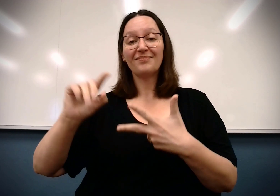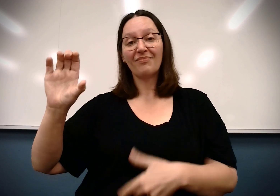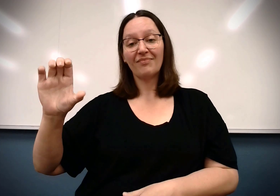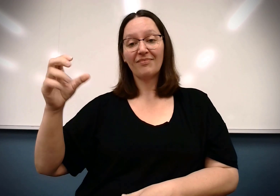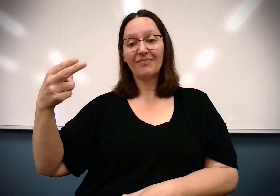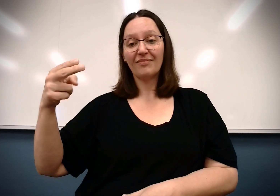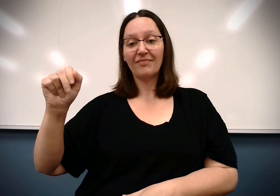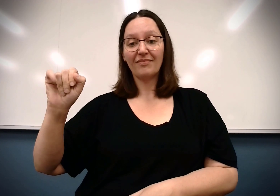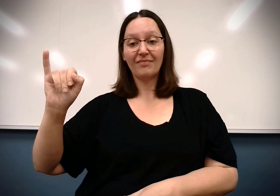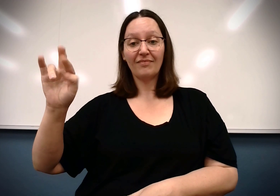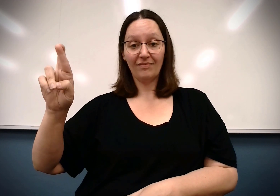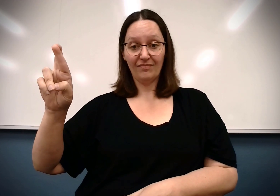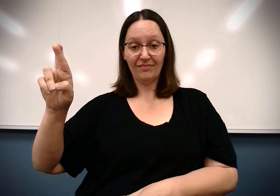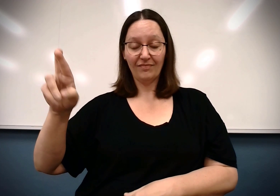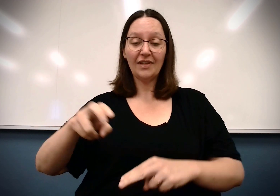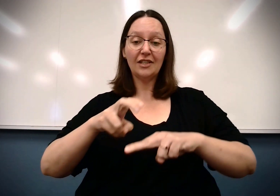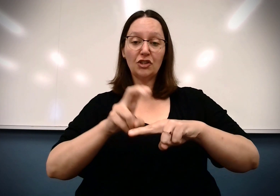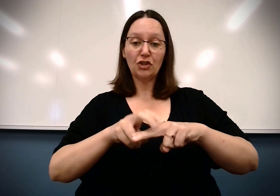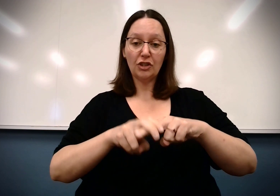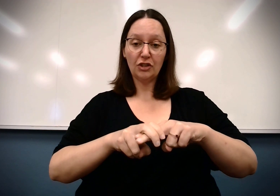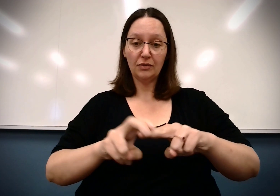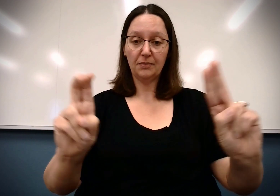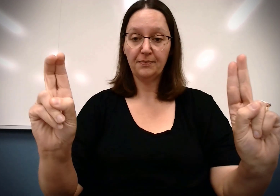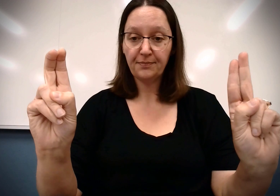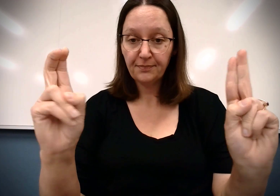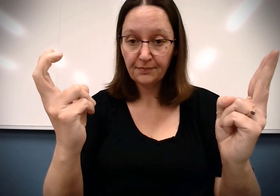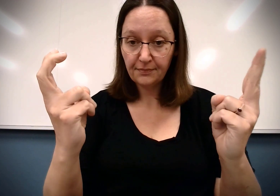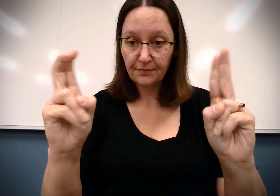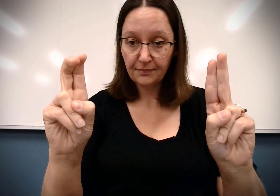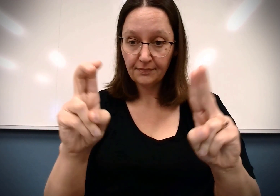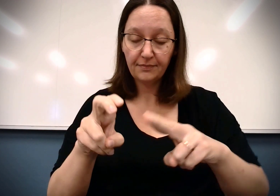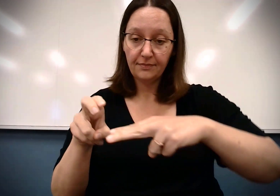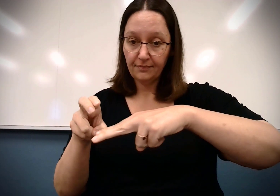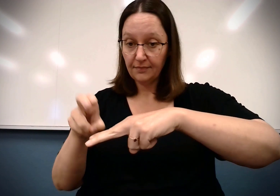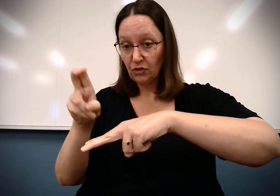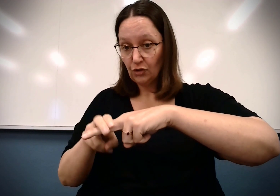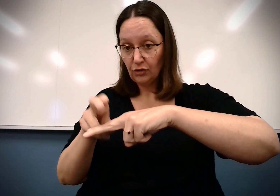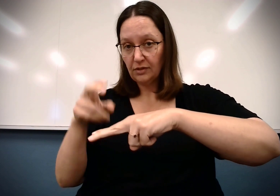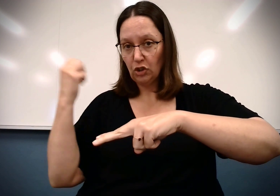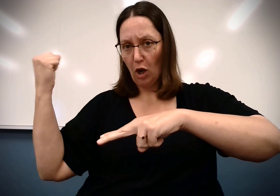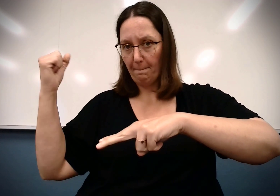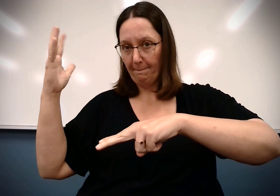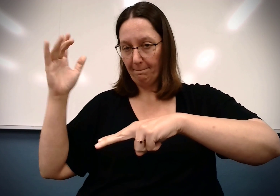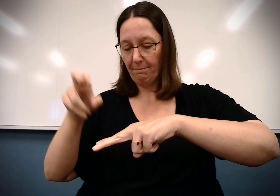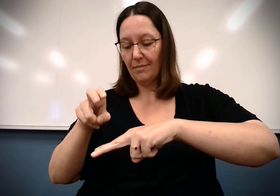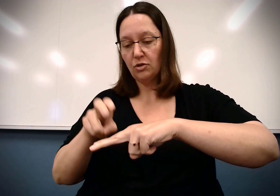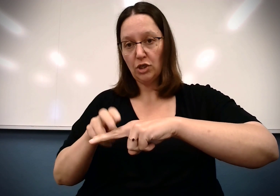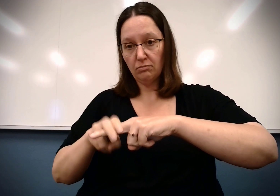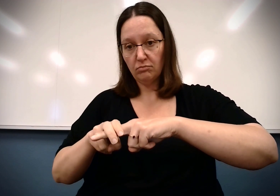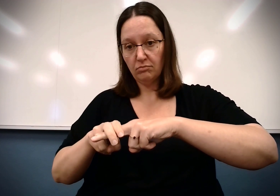Okay. So with the sign chair, you're going to tap twice non-dominant you, dominant bent you.